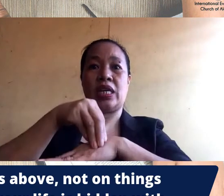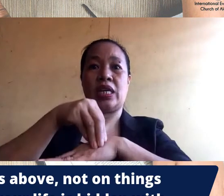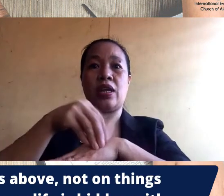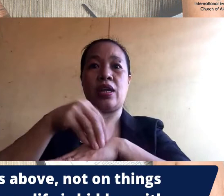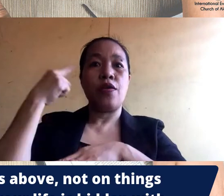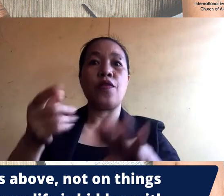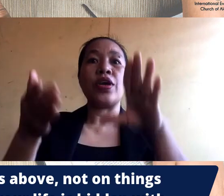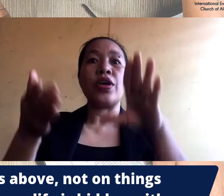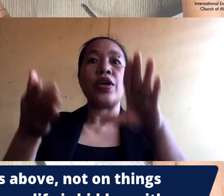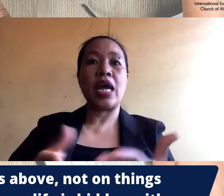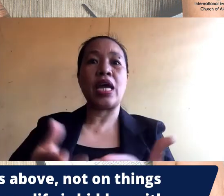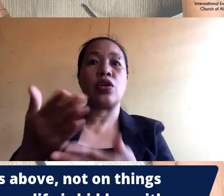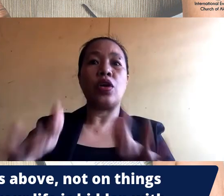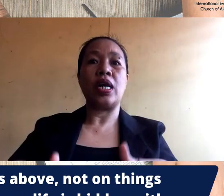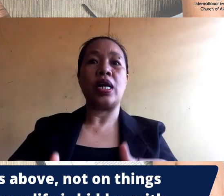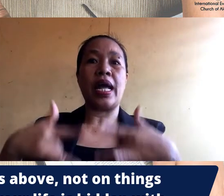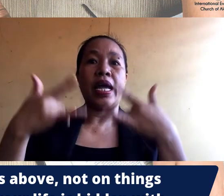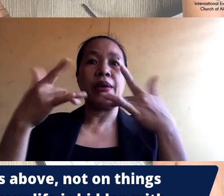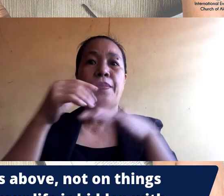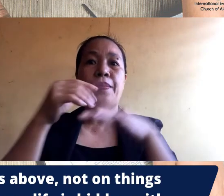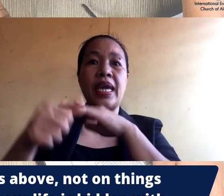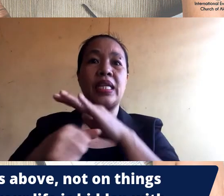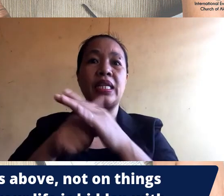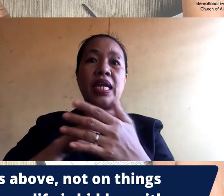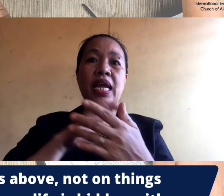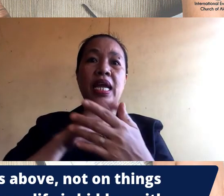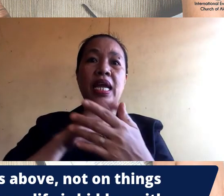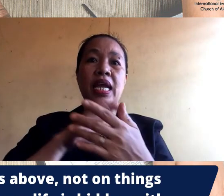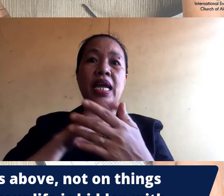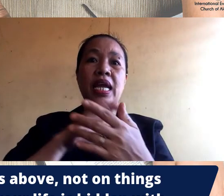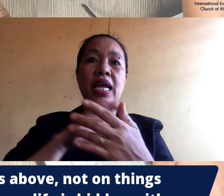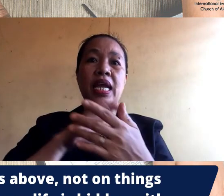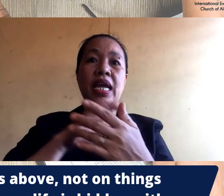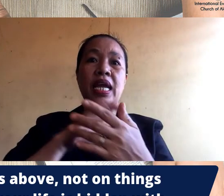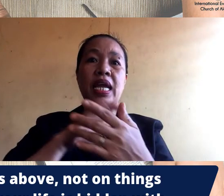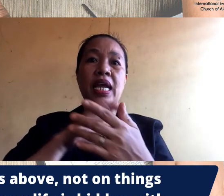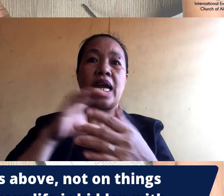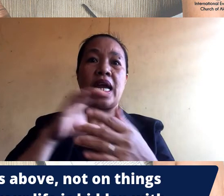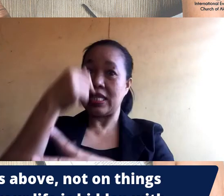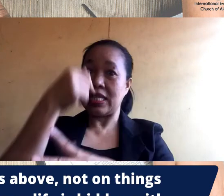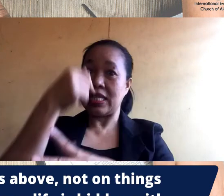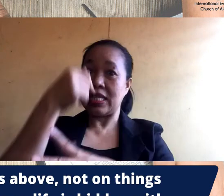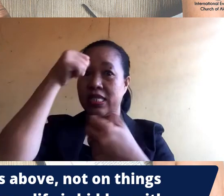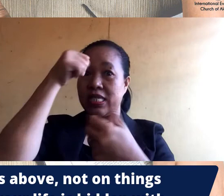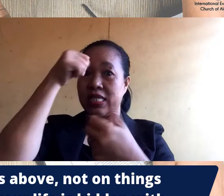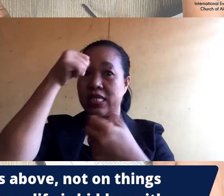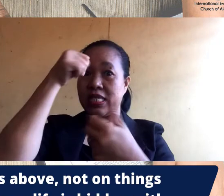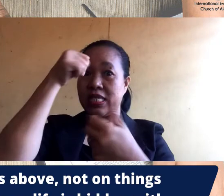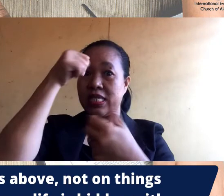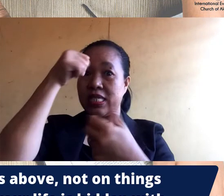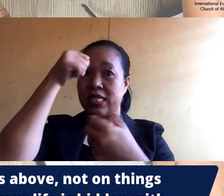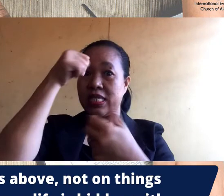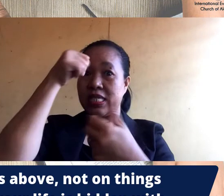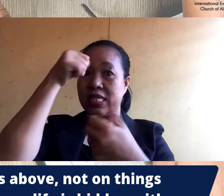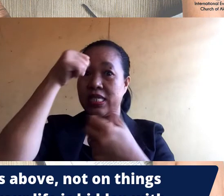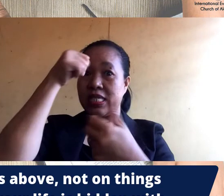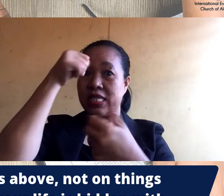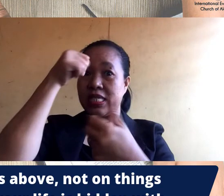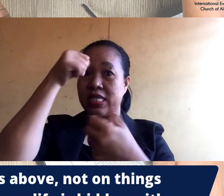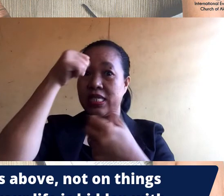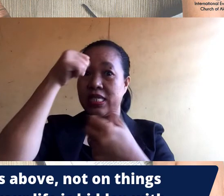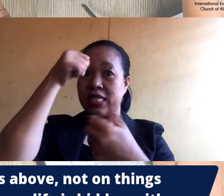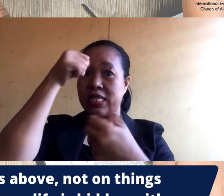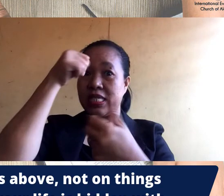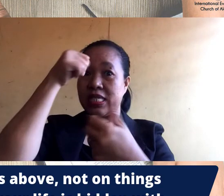or focus our minds, our hearts, on things above. At